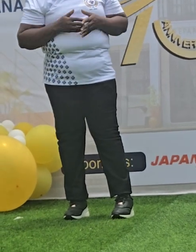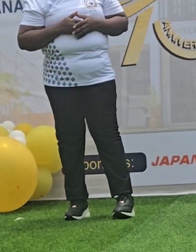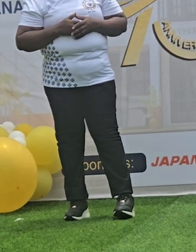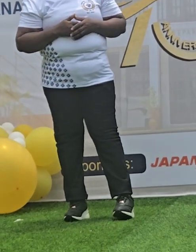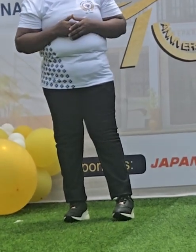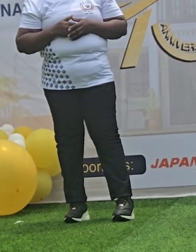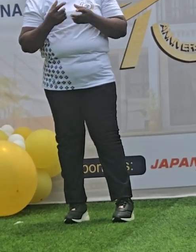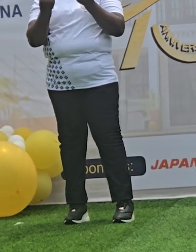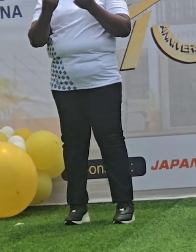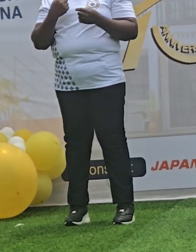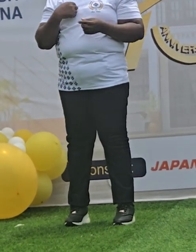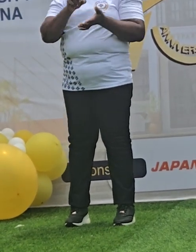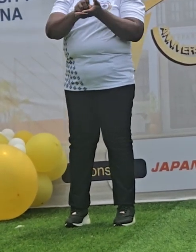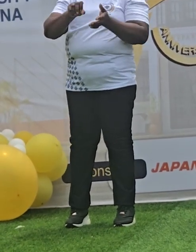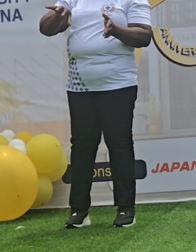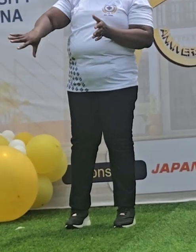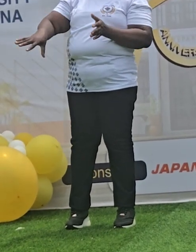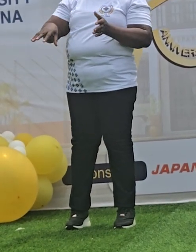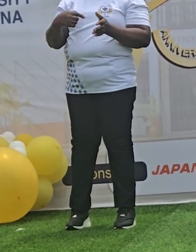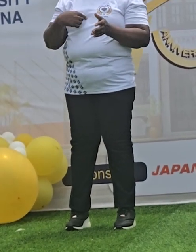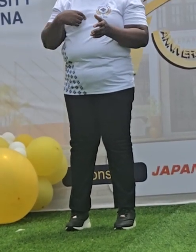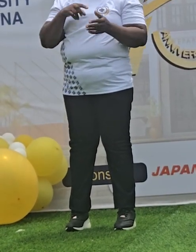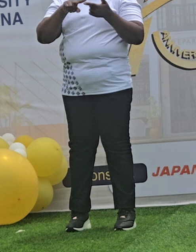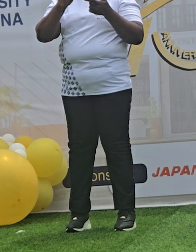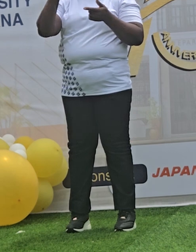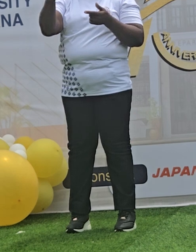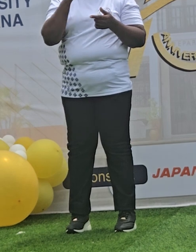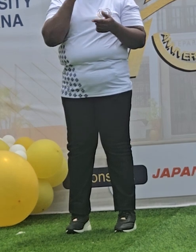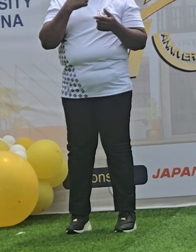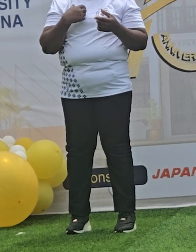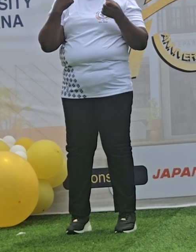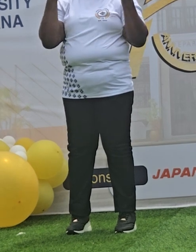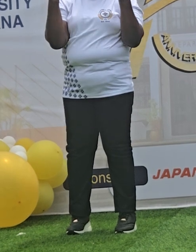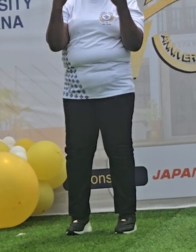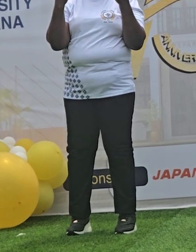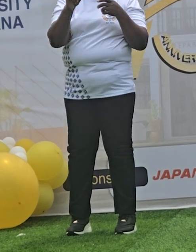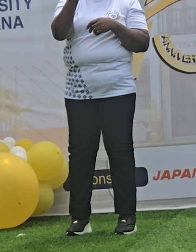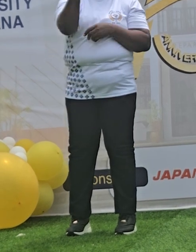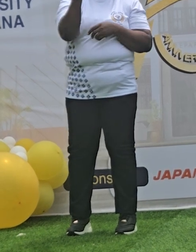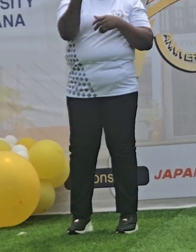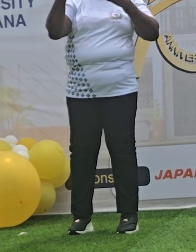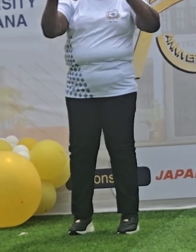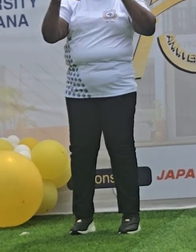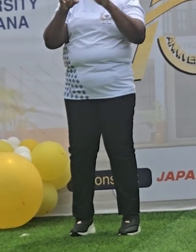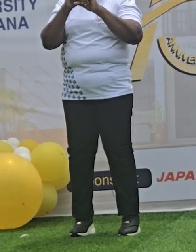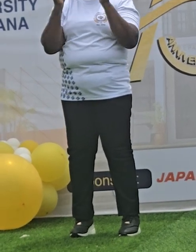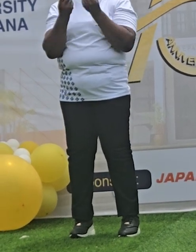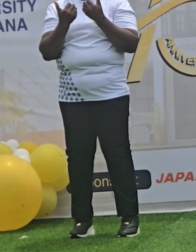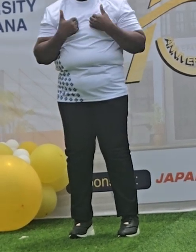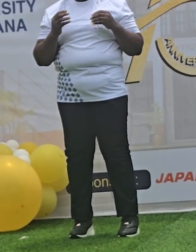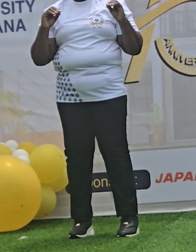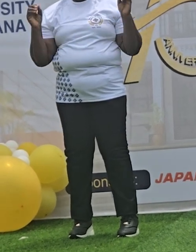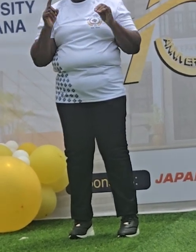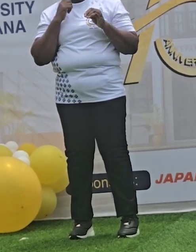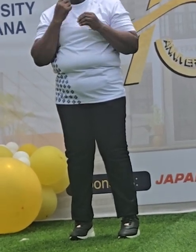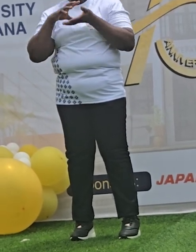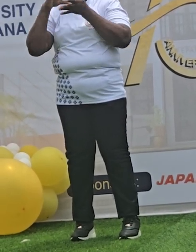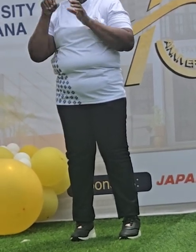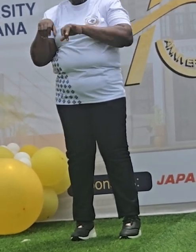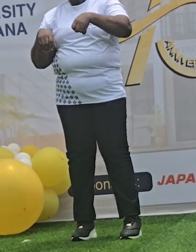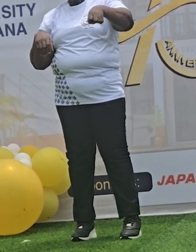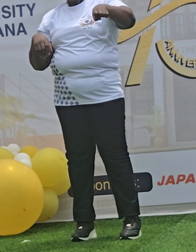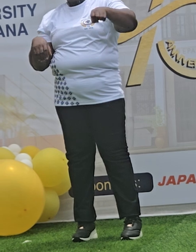So they prefer, and secondly, they don't get too many first classes in sociology. As in other,